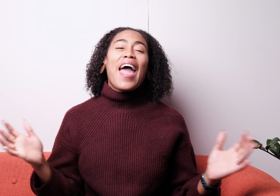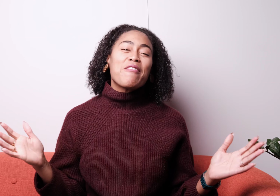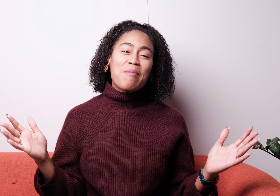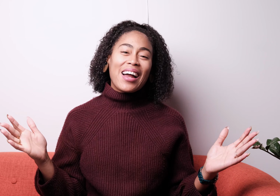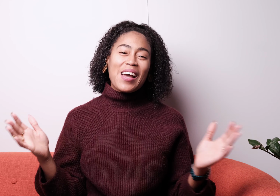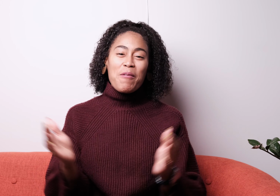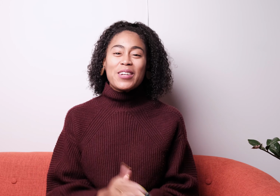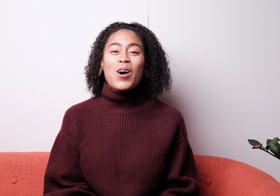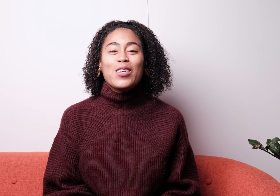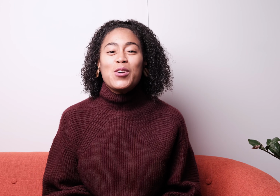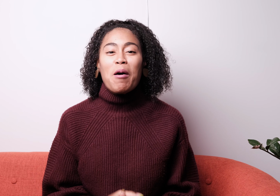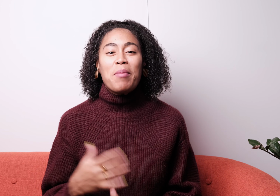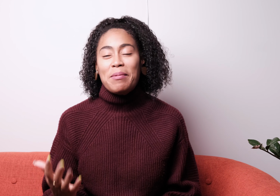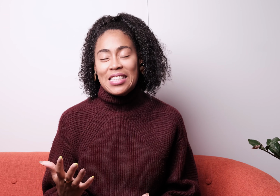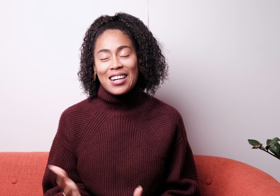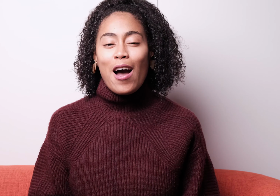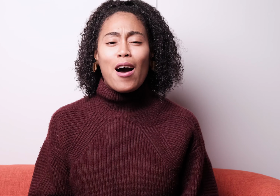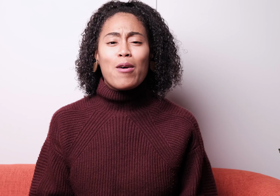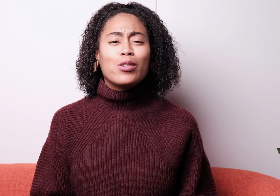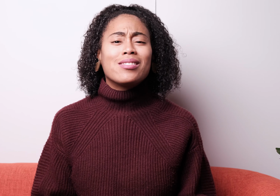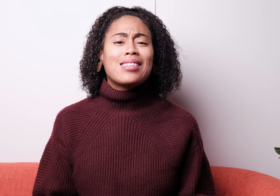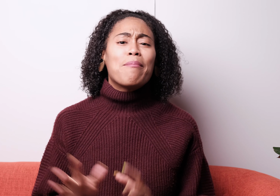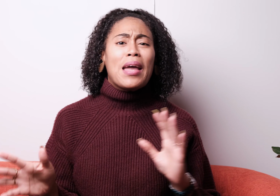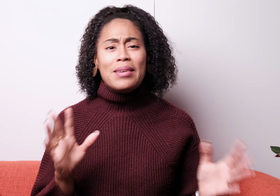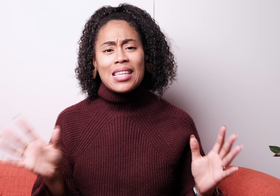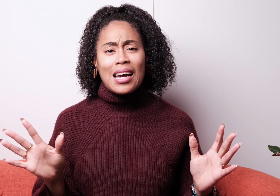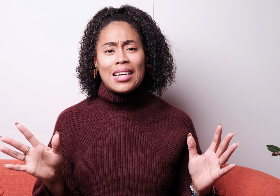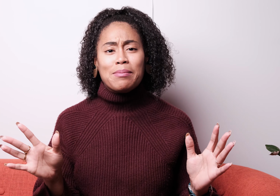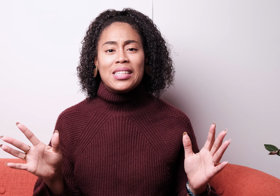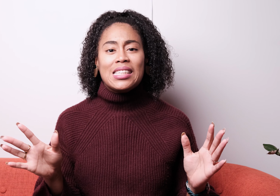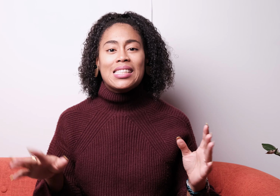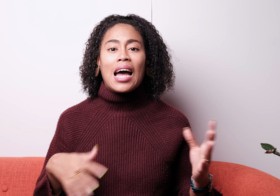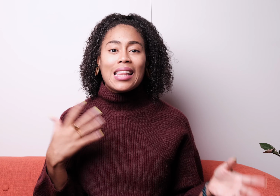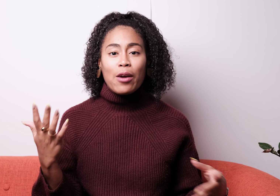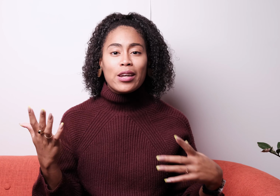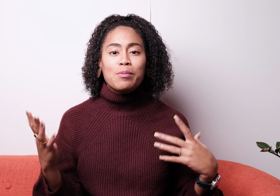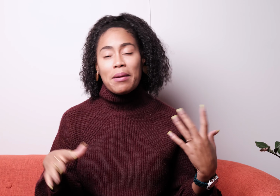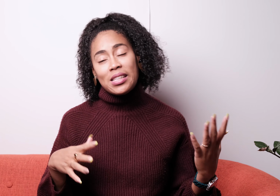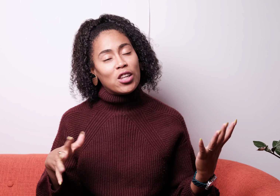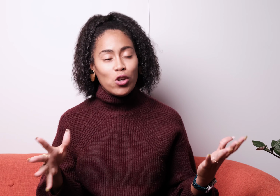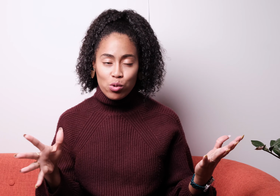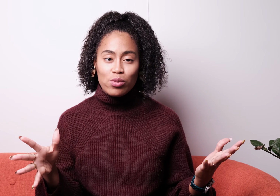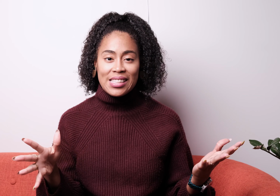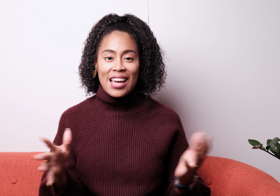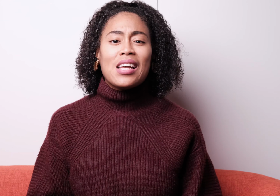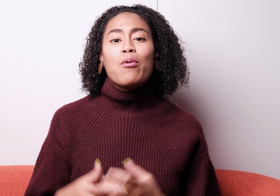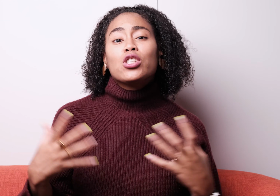Hey everybody, I want to talk to you about baby sign. Well, not baby sign as much as sign language babies can use. Now, I want to start